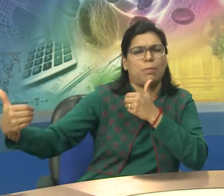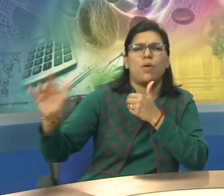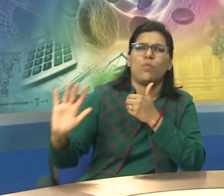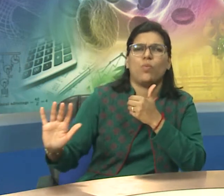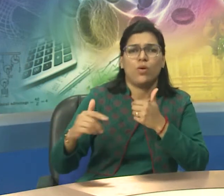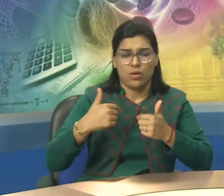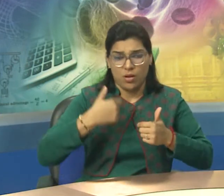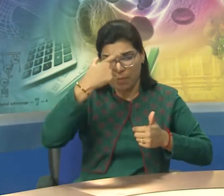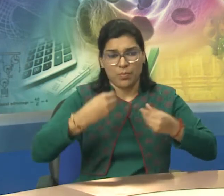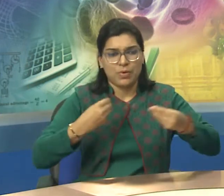satisfaction.